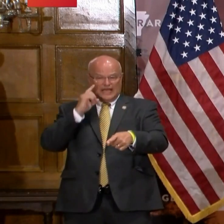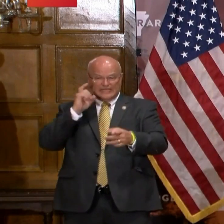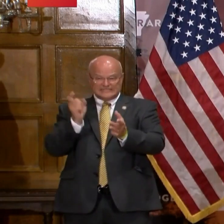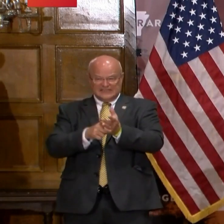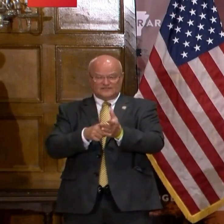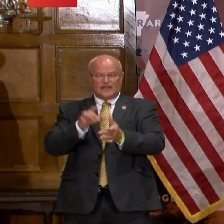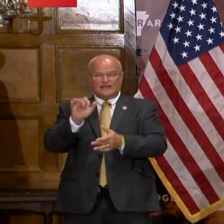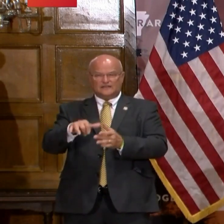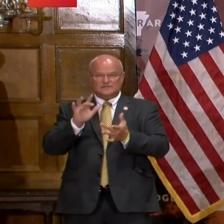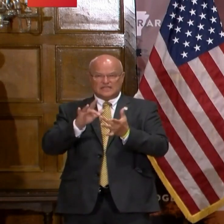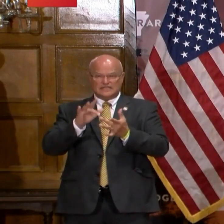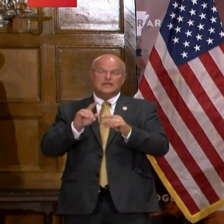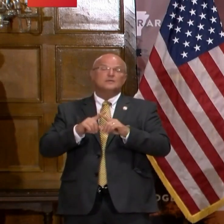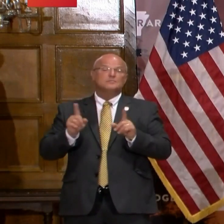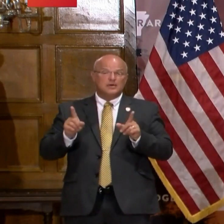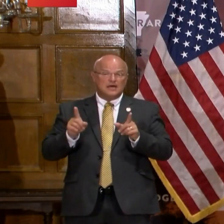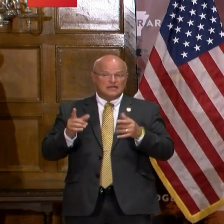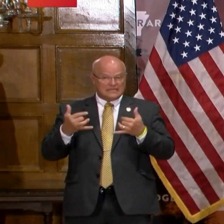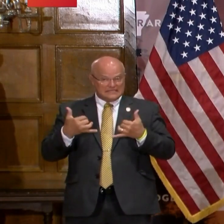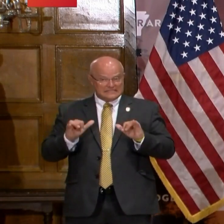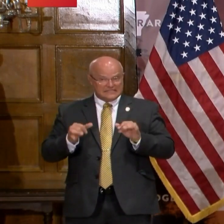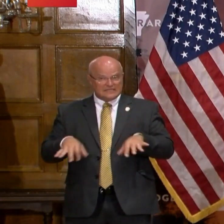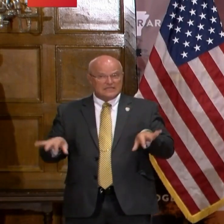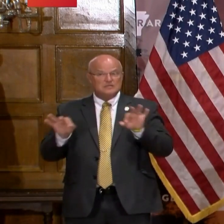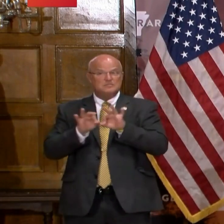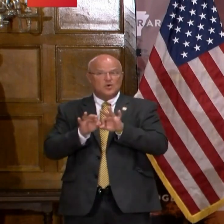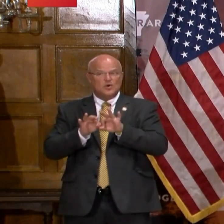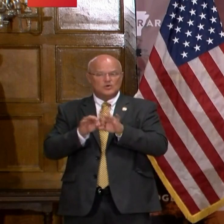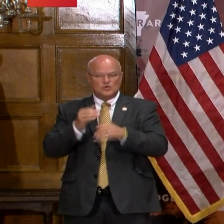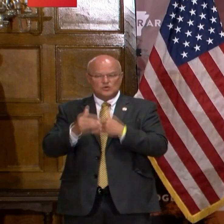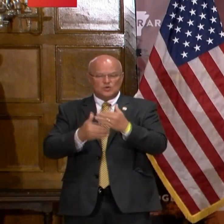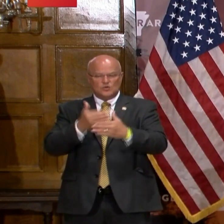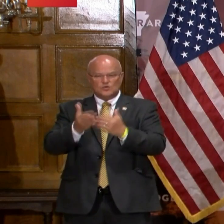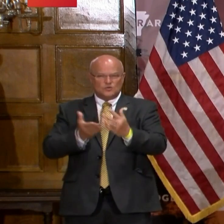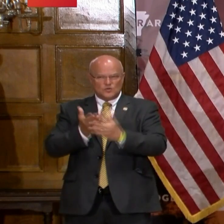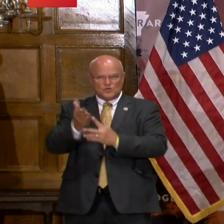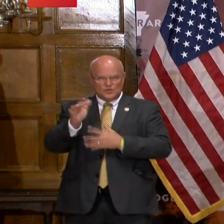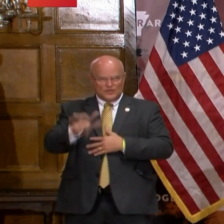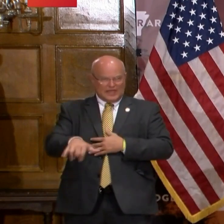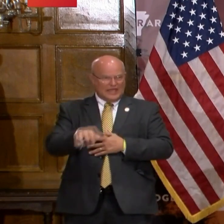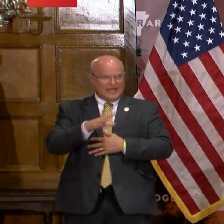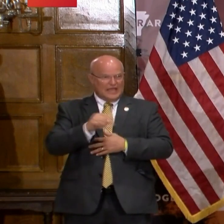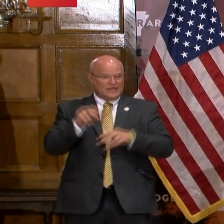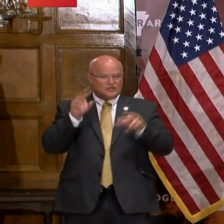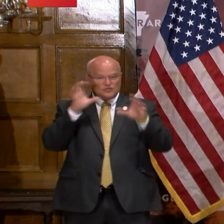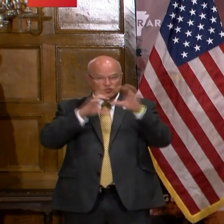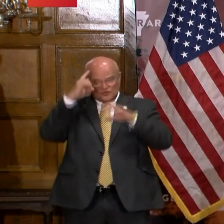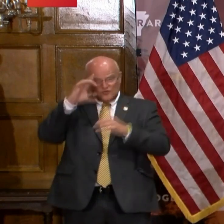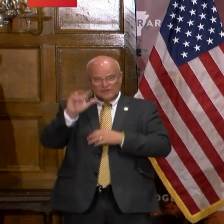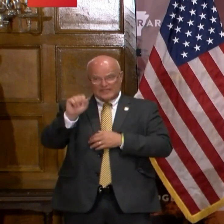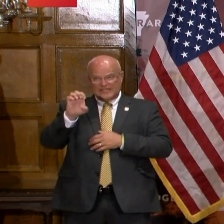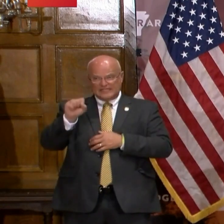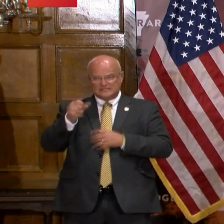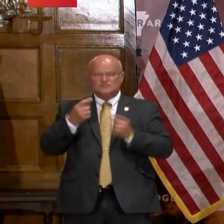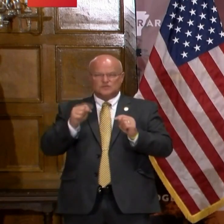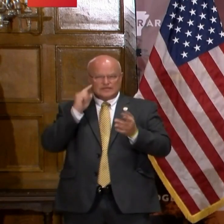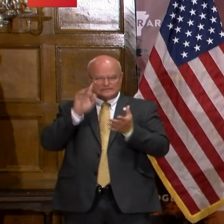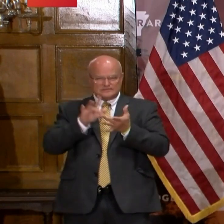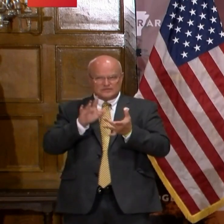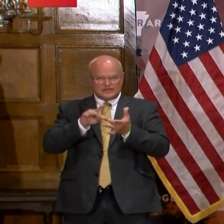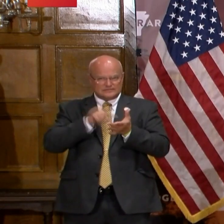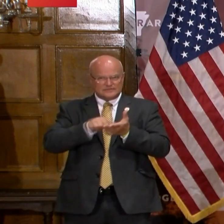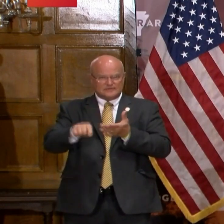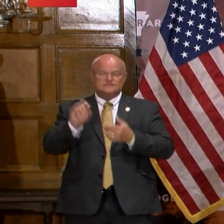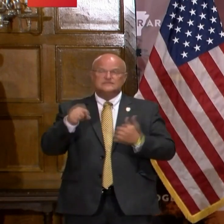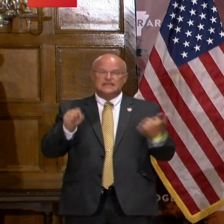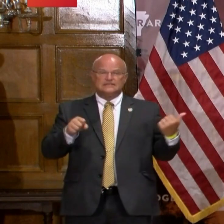identifying those contacts. But it's still important to go through that and to look for those cases. We need to try to track them down,